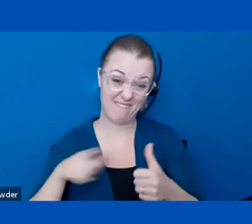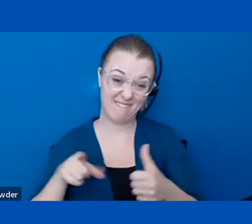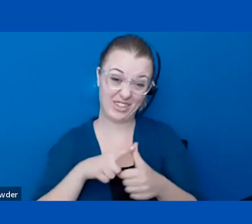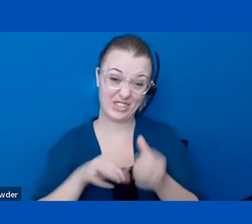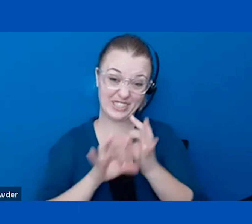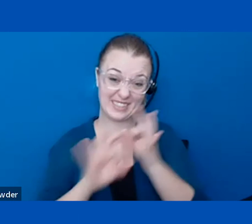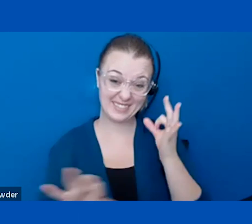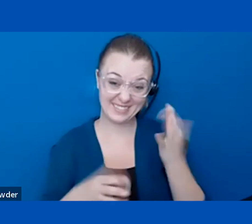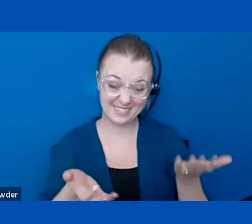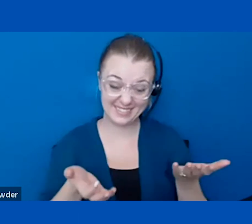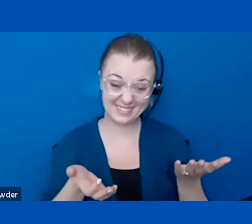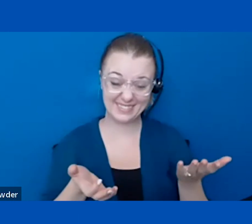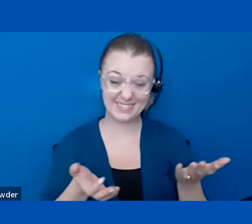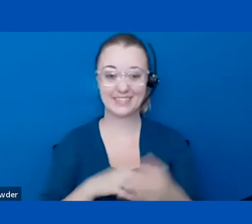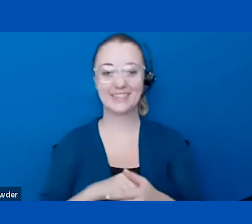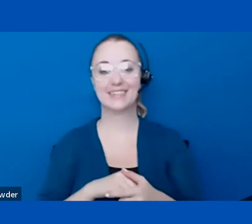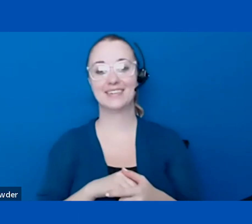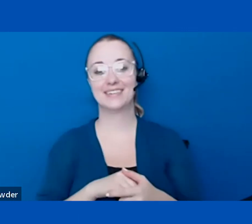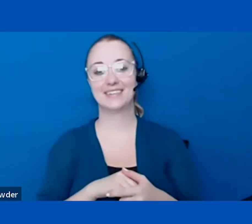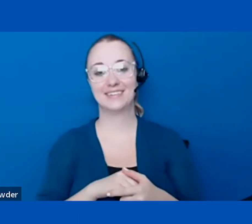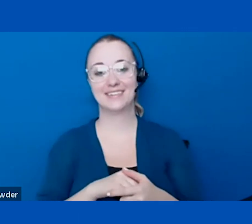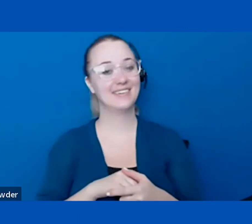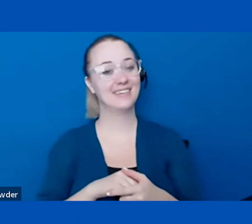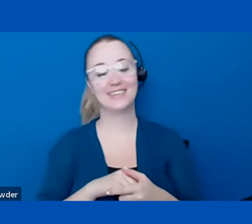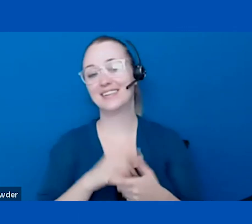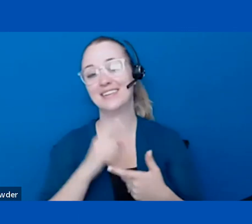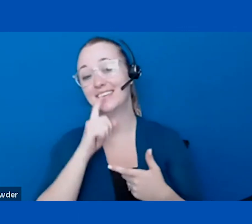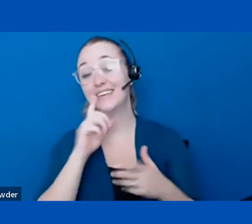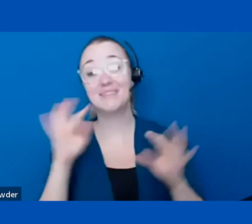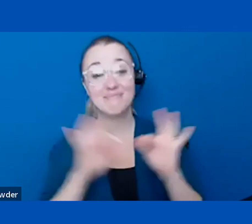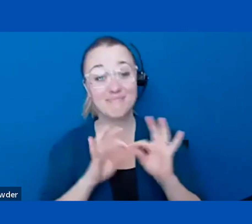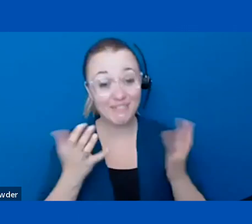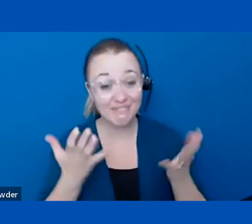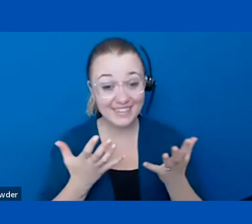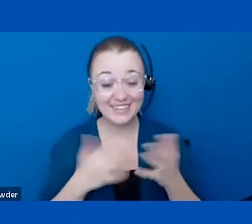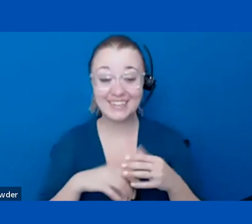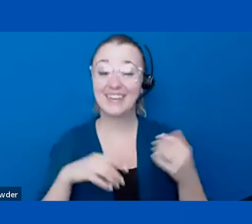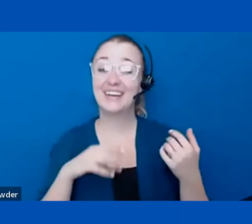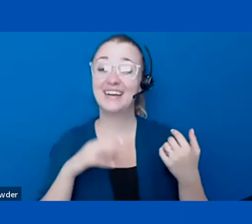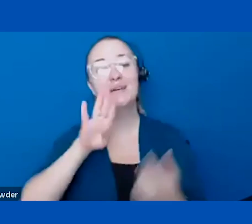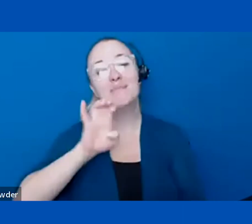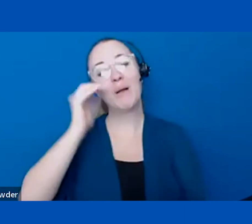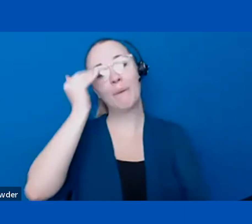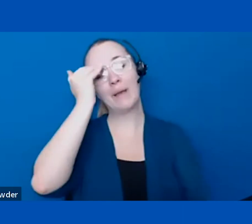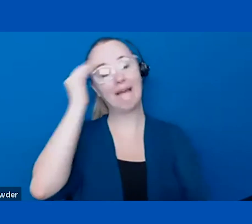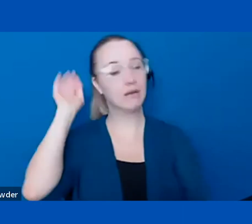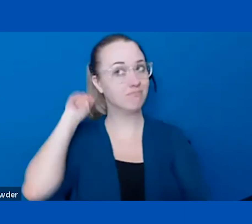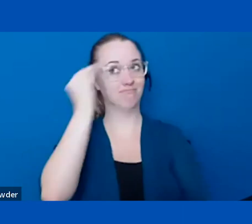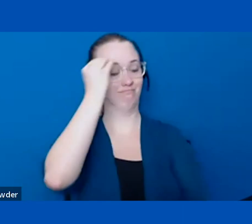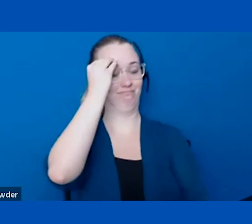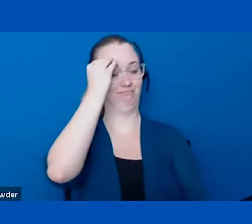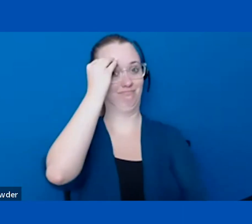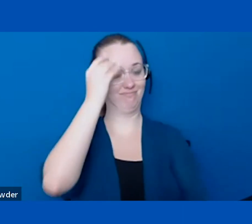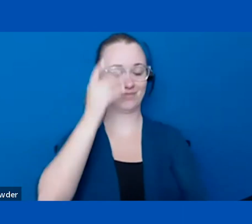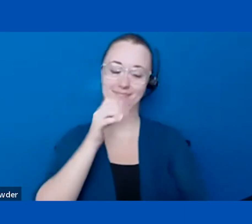Um, and yeah, it's just about I guess being aware, but like yeah, that has happened to